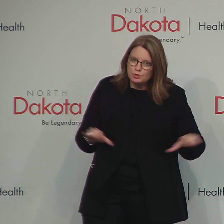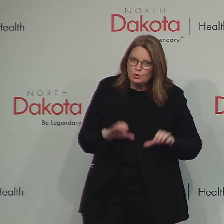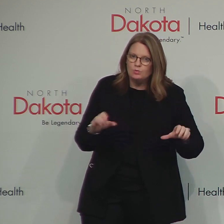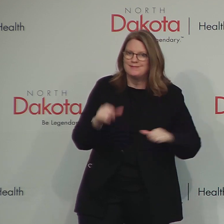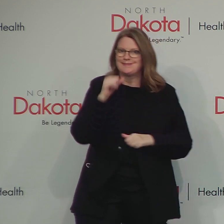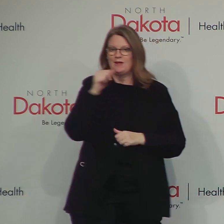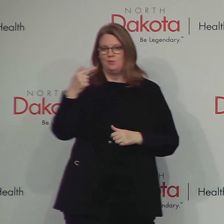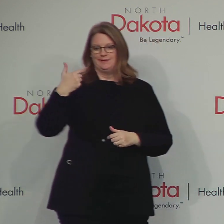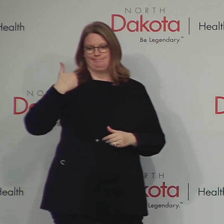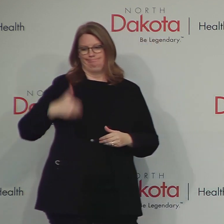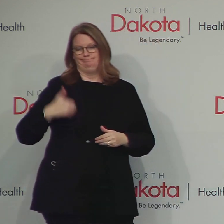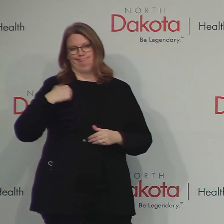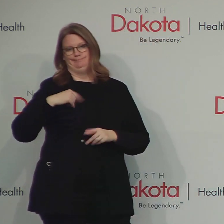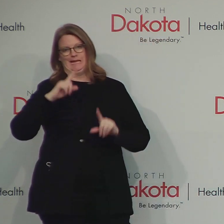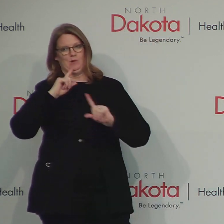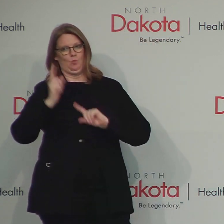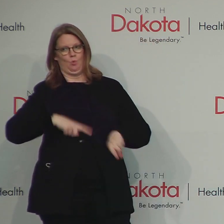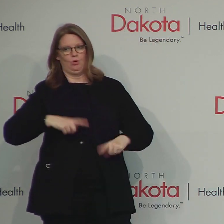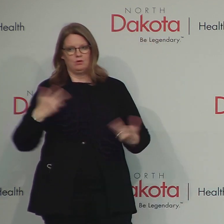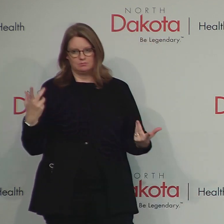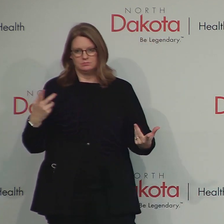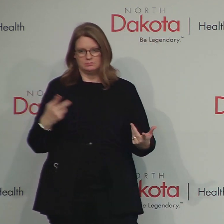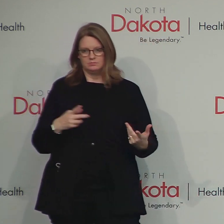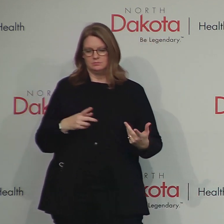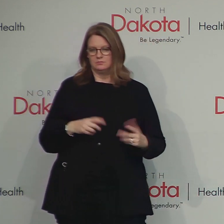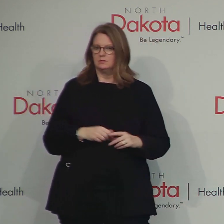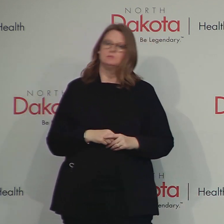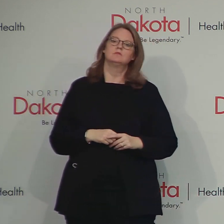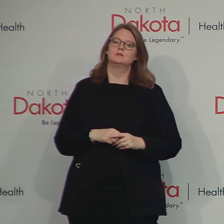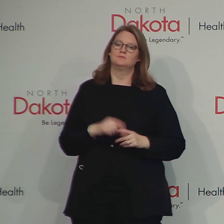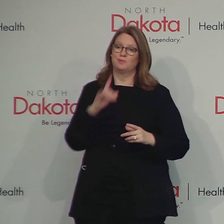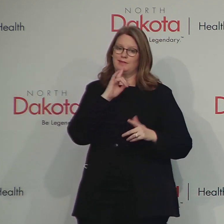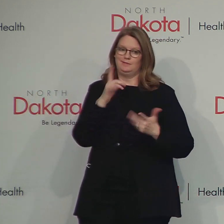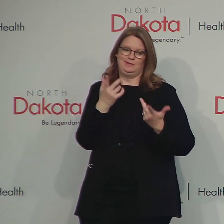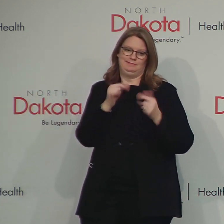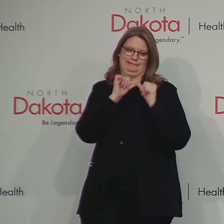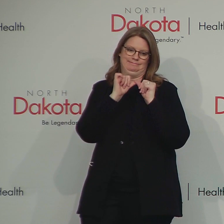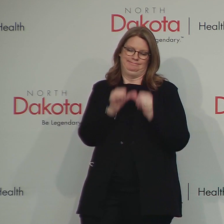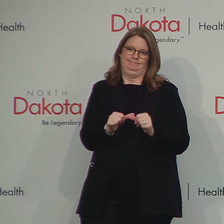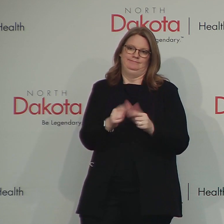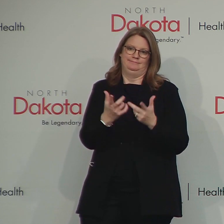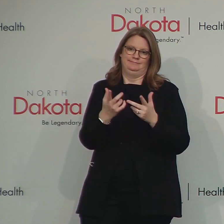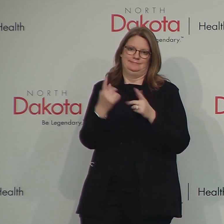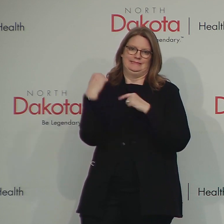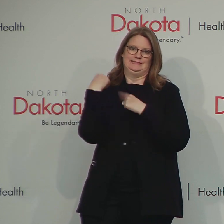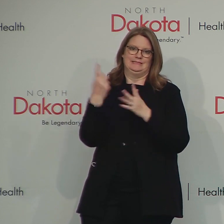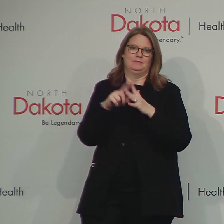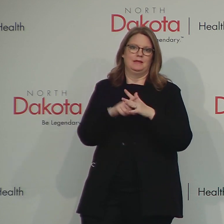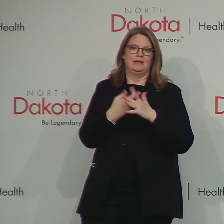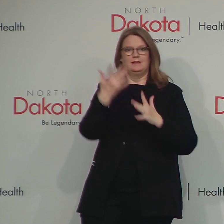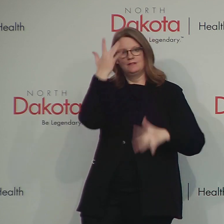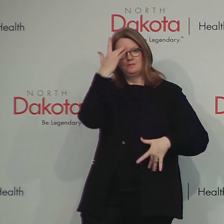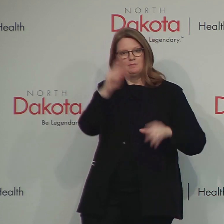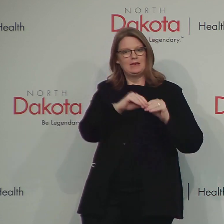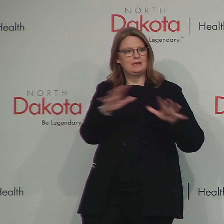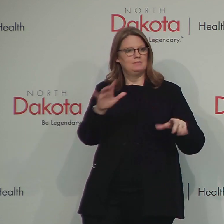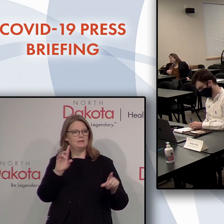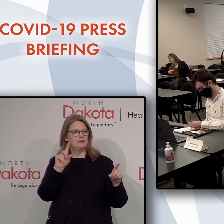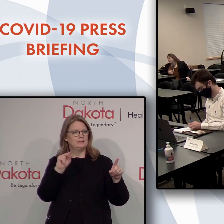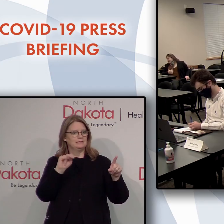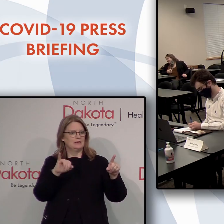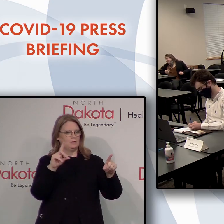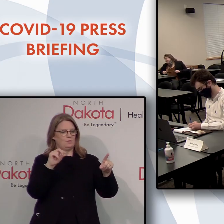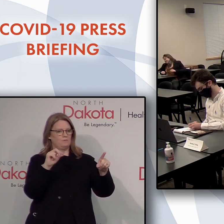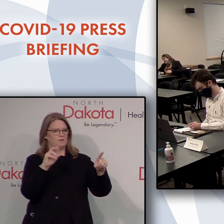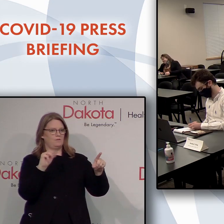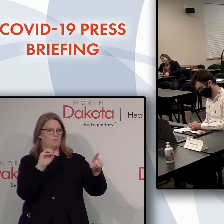with what we were saying since the very beginning of this, at the very beginning of the pandemic. Danny? One more